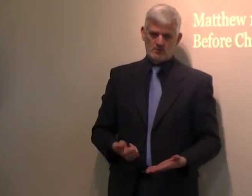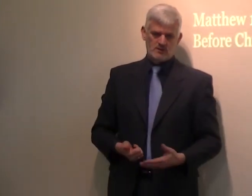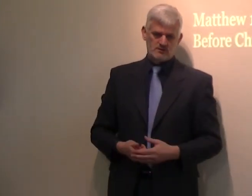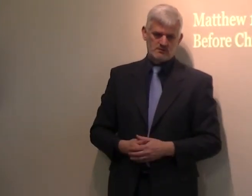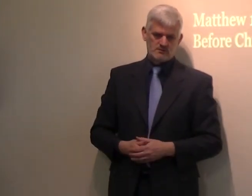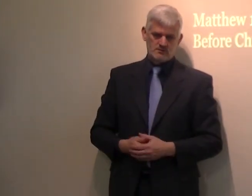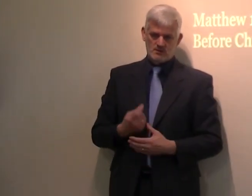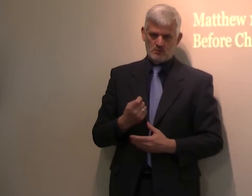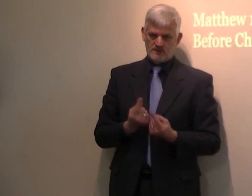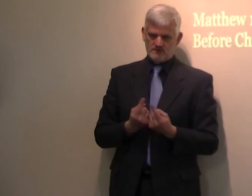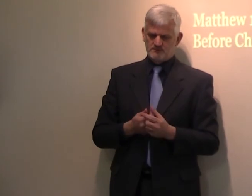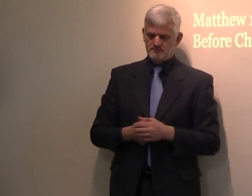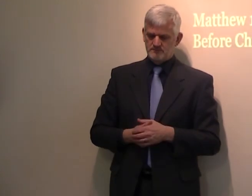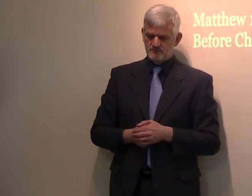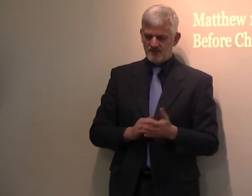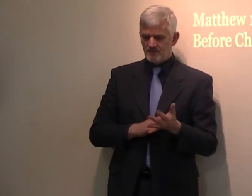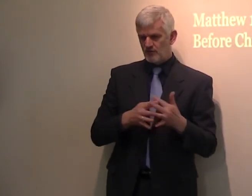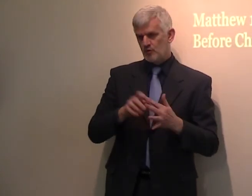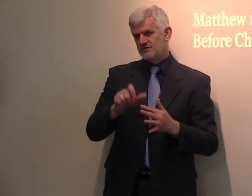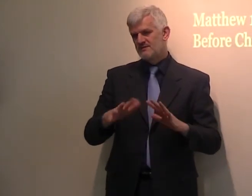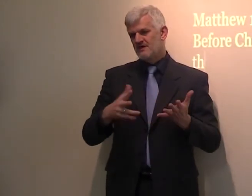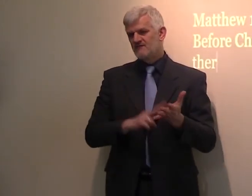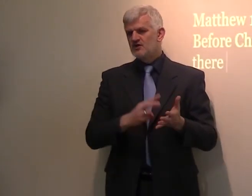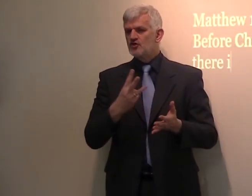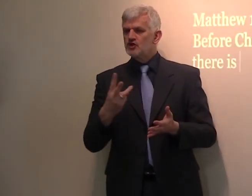with that thought. Matthew 10, verse 32 and 33.